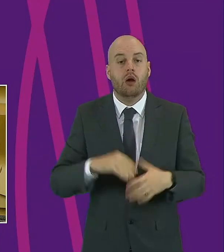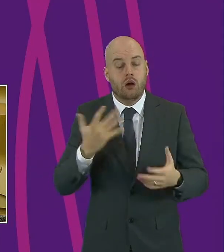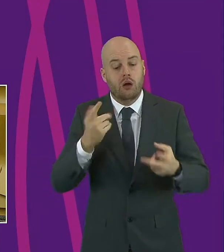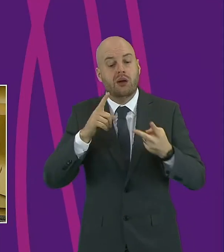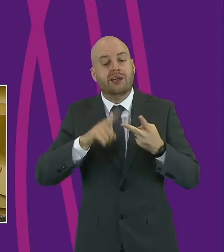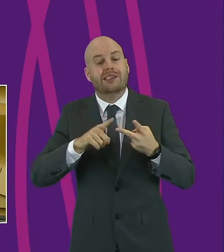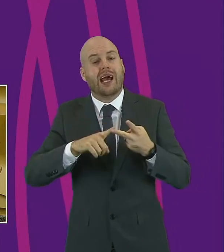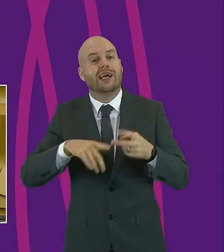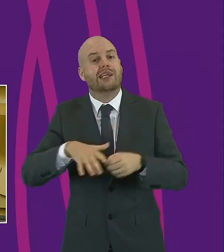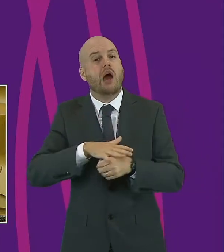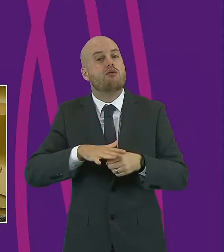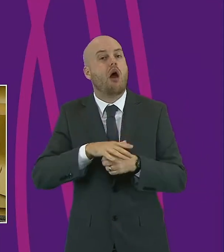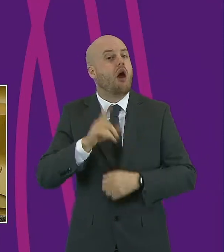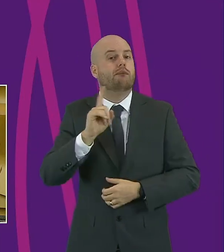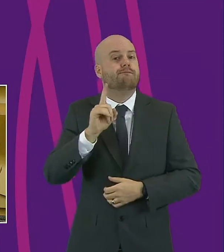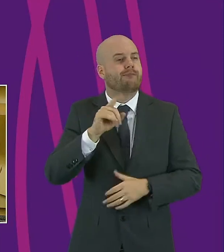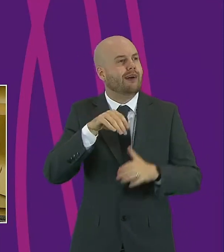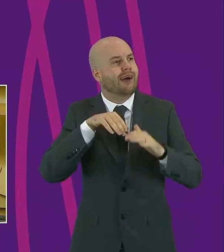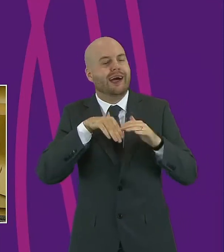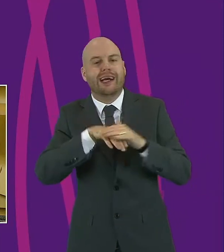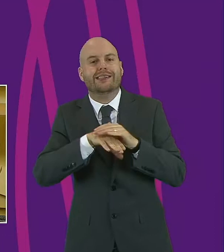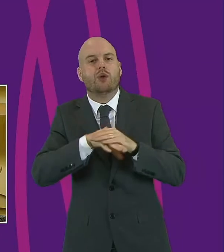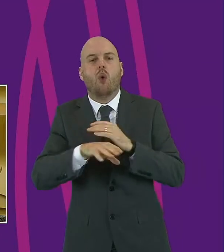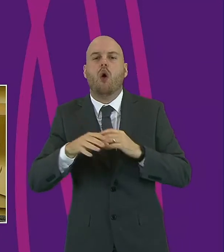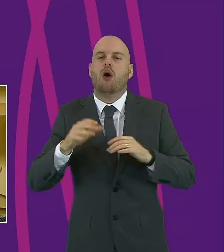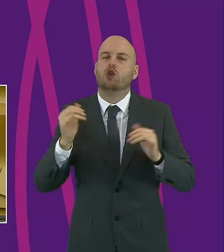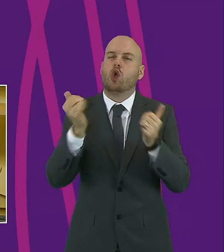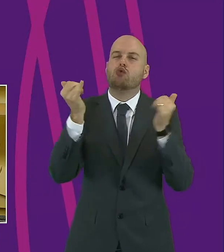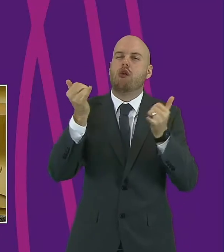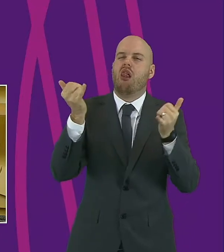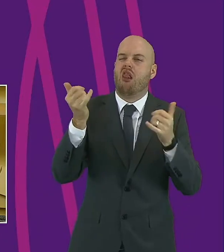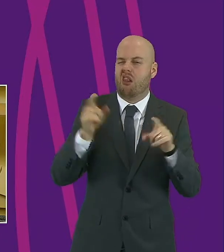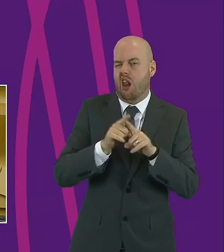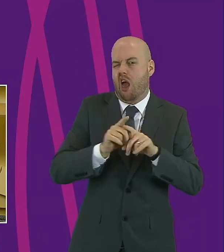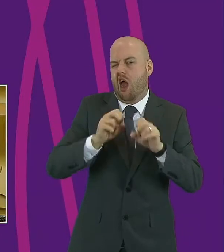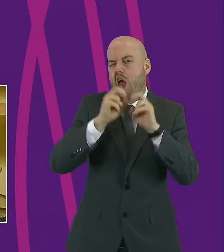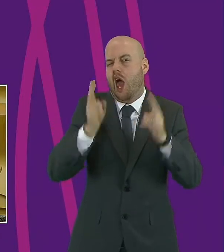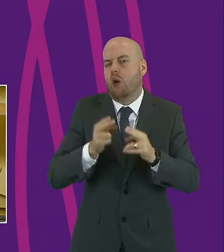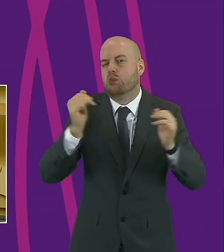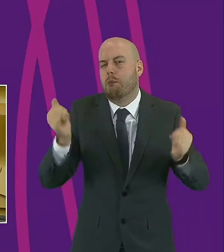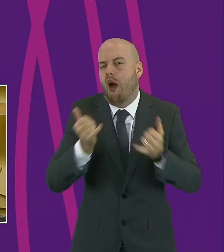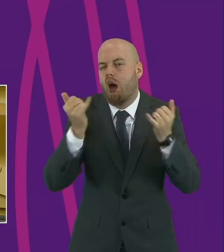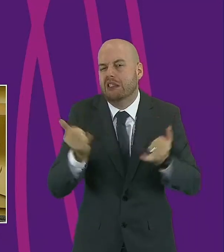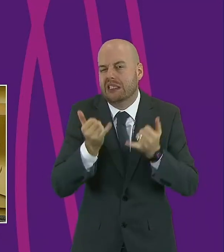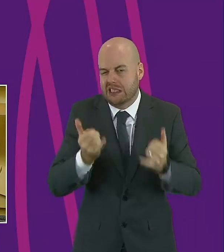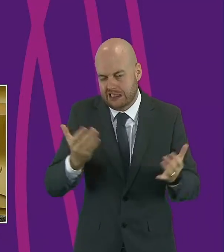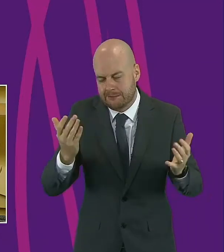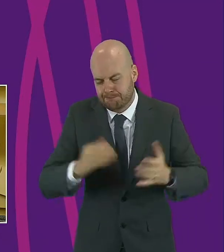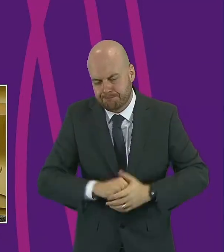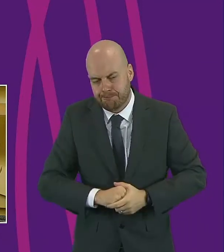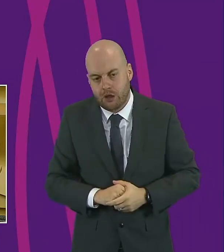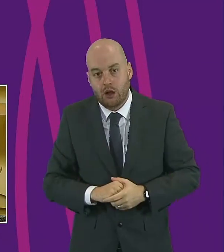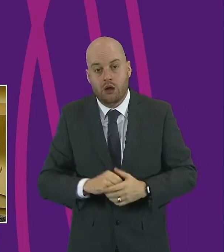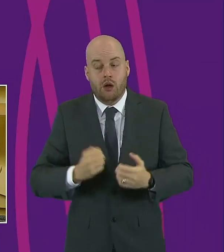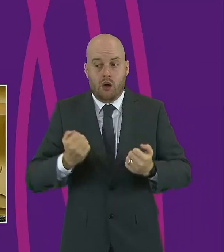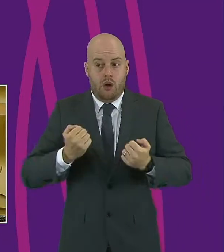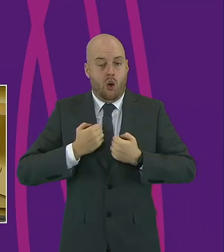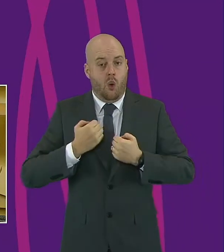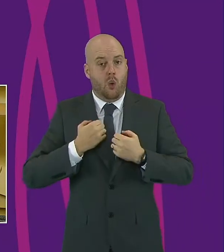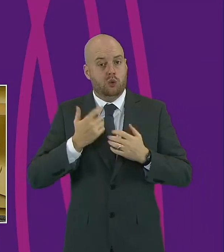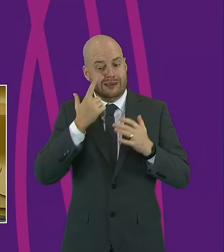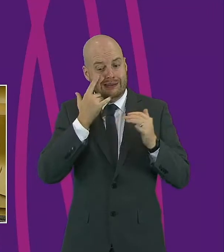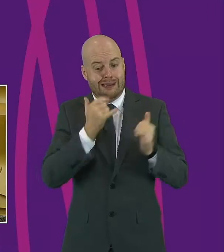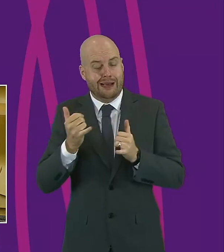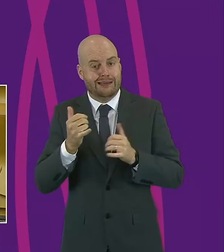is indoor social events like house parties. We know from reports of our own test and protect teams, and we also know